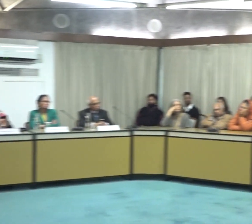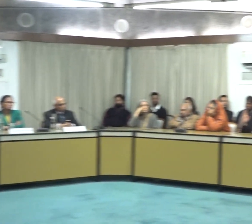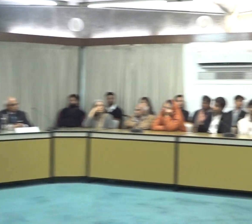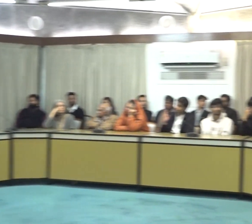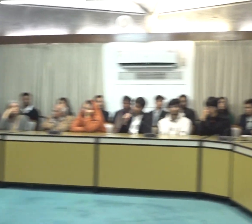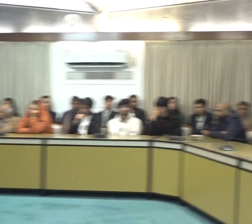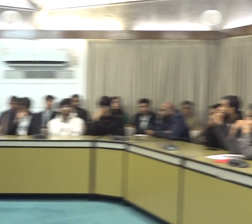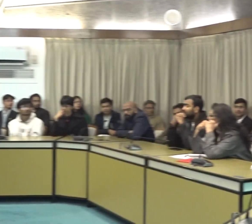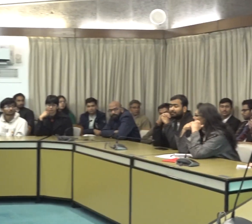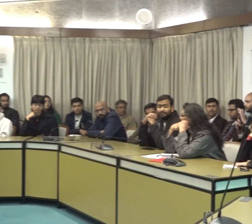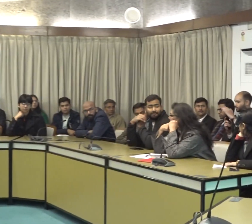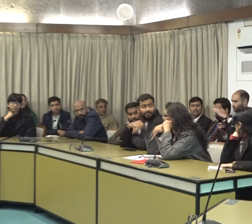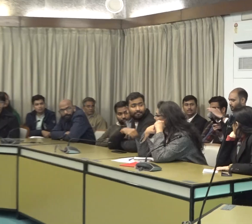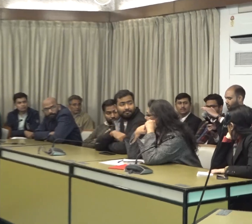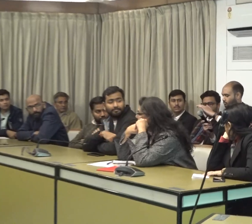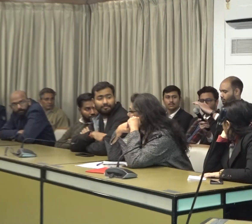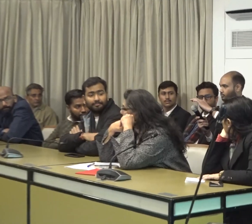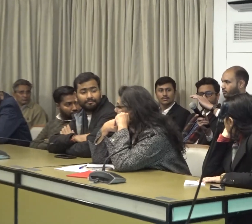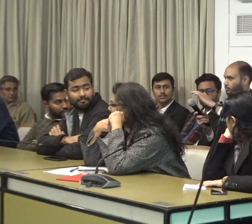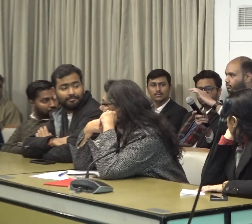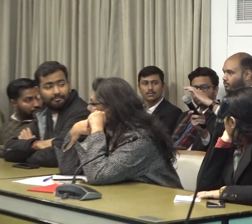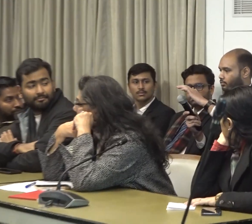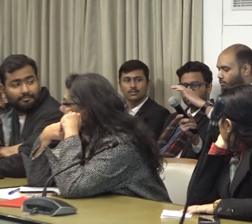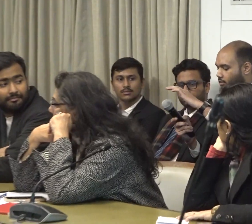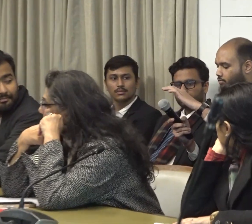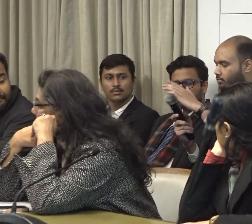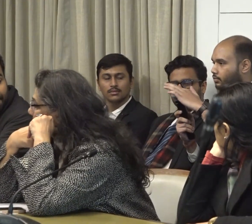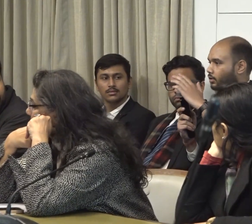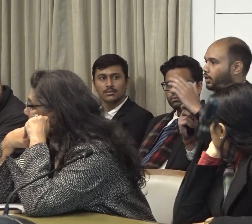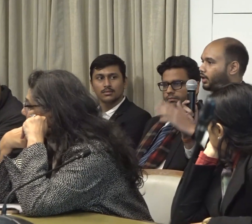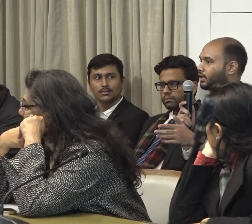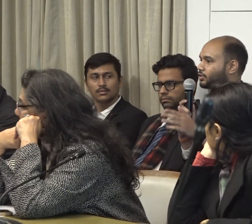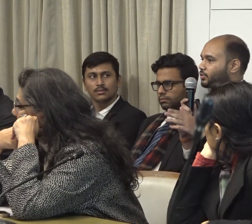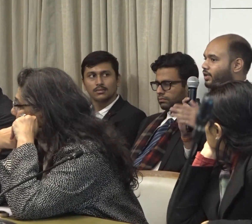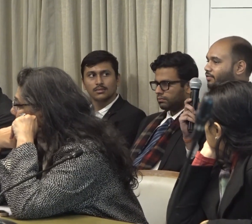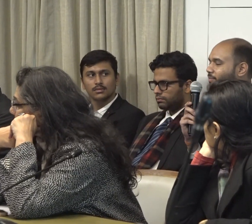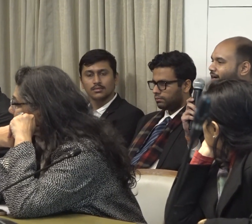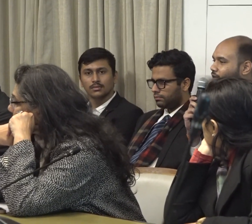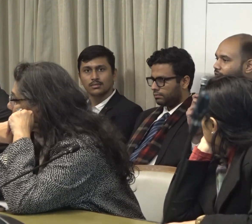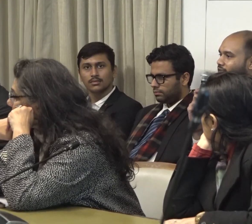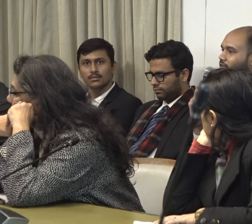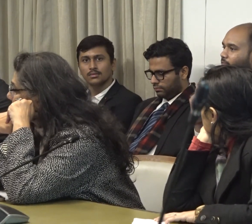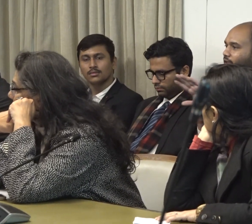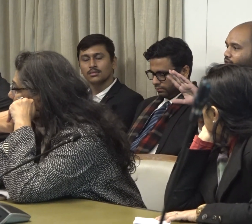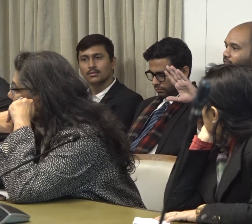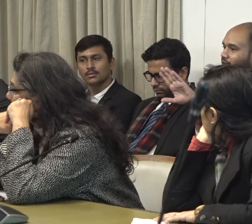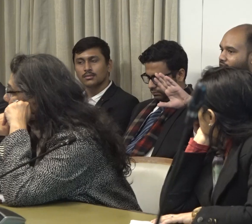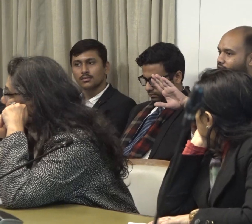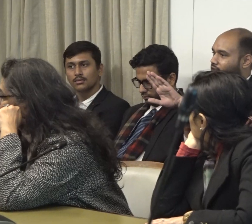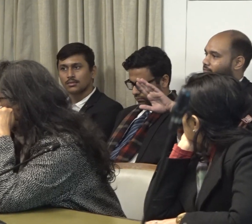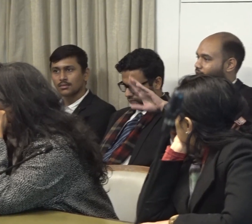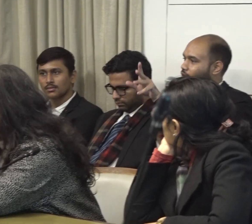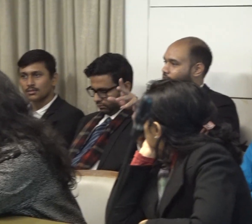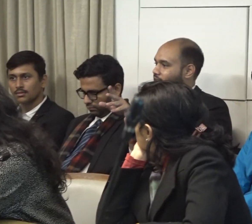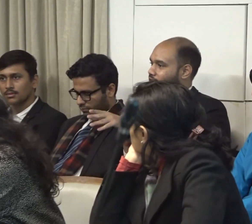questions on that side, please. And you can pass the mic ahead after your turn. Yeah, so in a way, my doubt is a combination of the